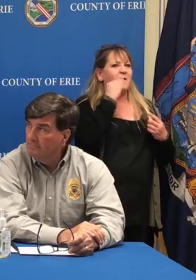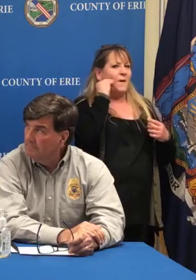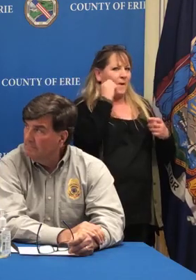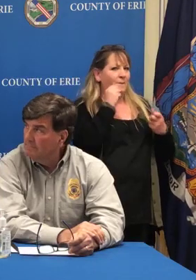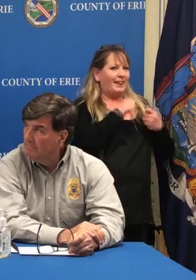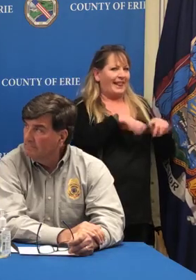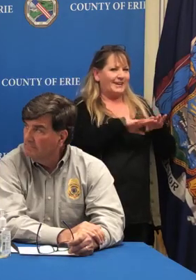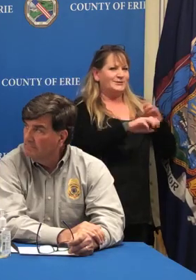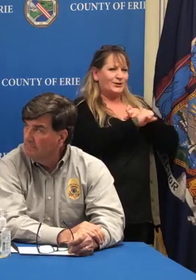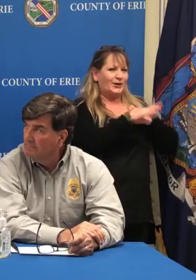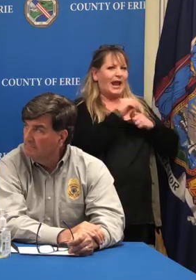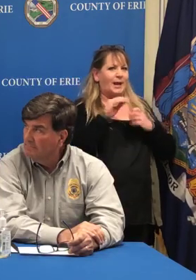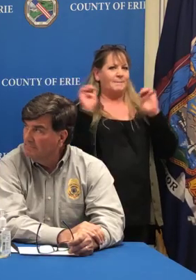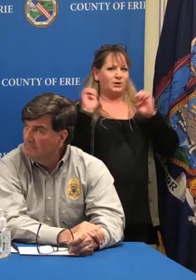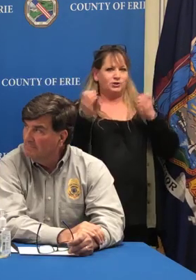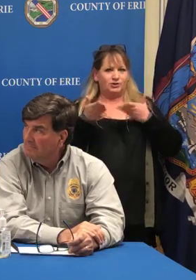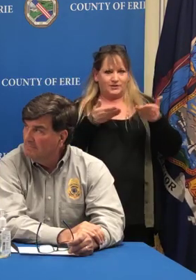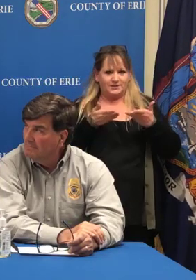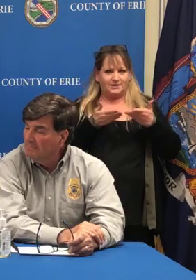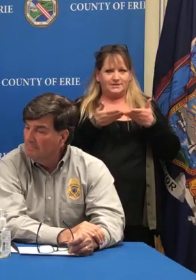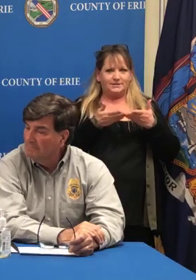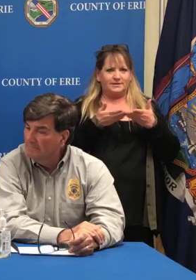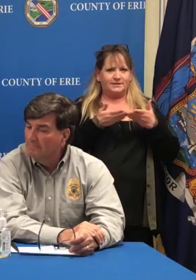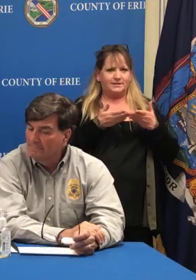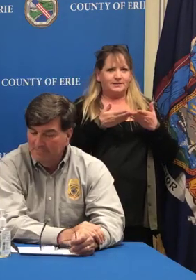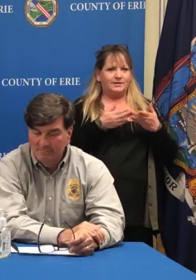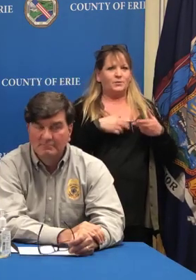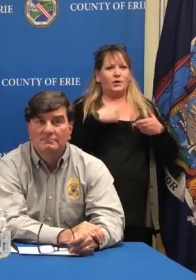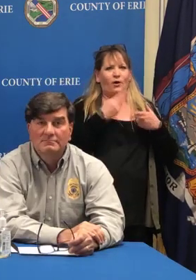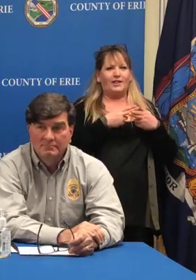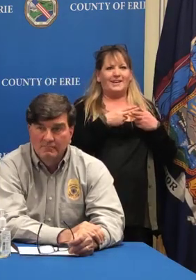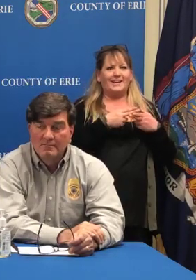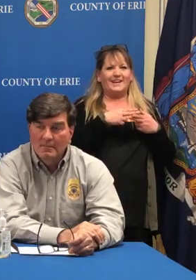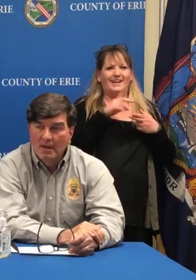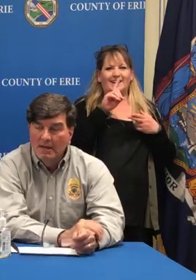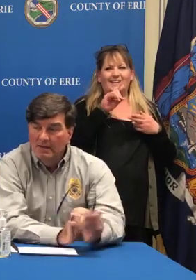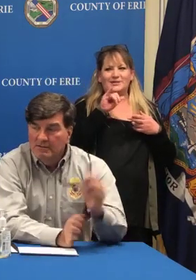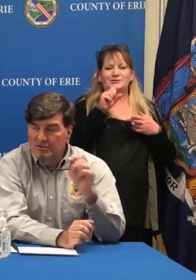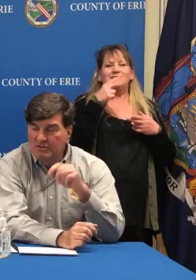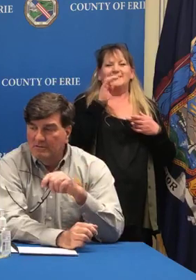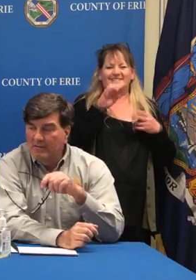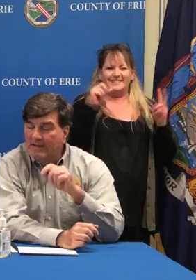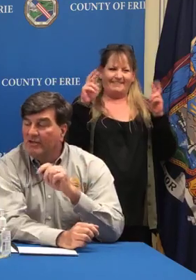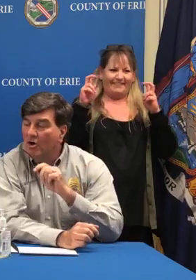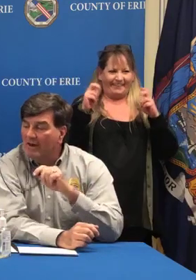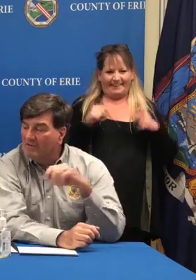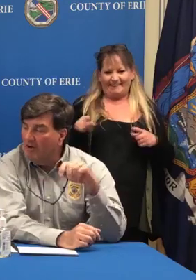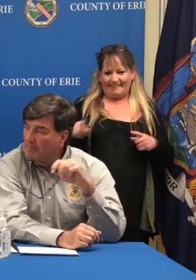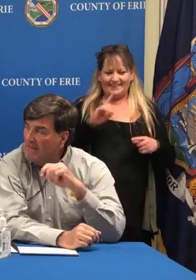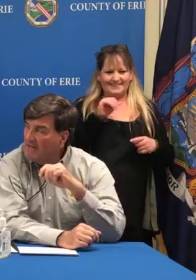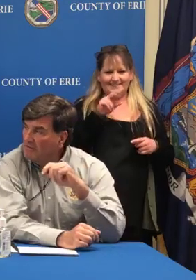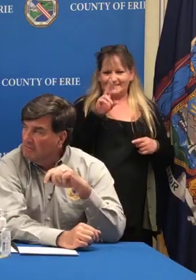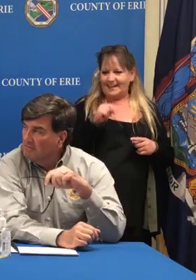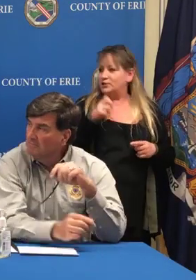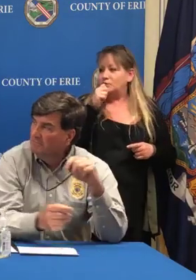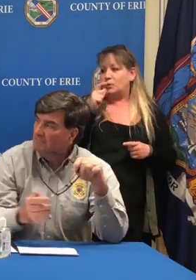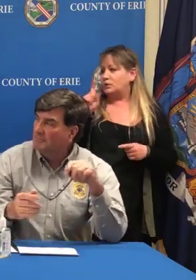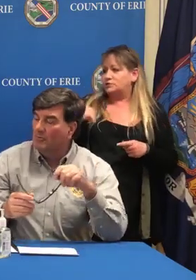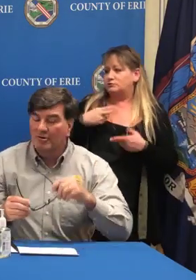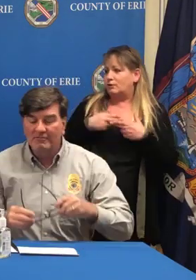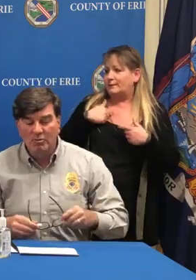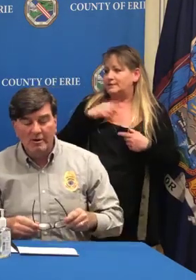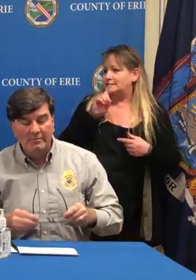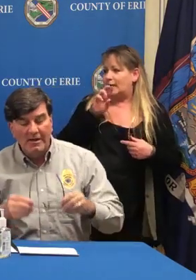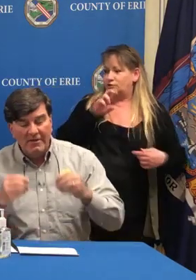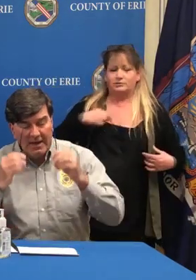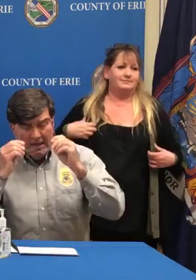Emergency Services, otherwise known internally as DISHES, Dan Nevra. And you don't have to call me doctor. Yes. So we